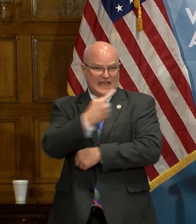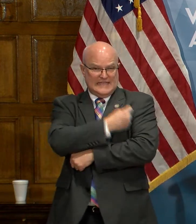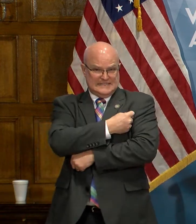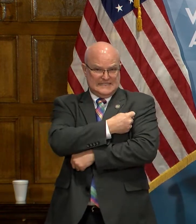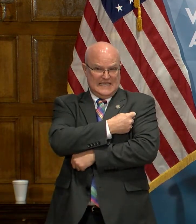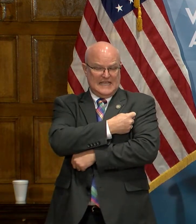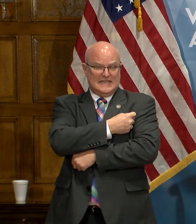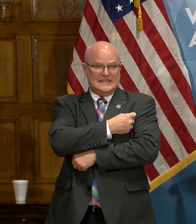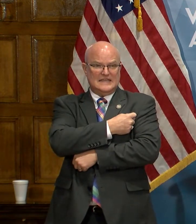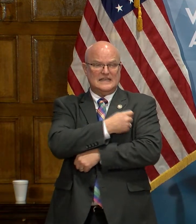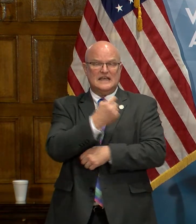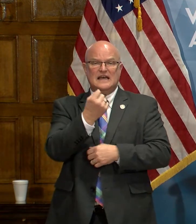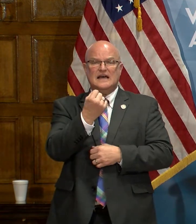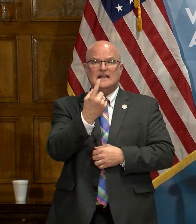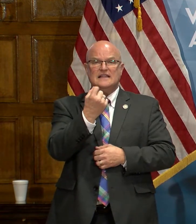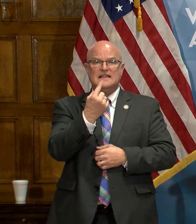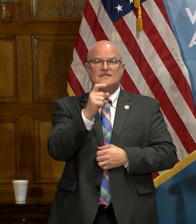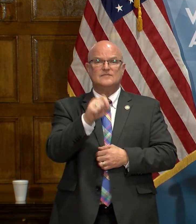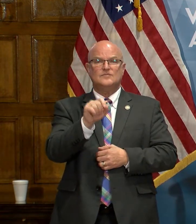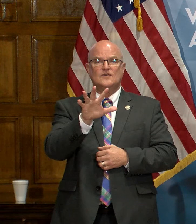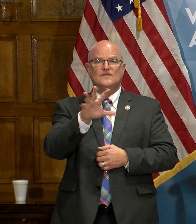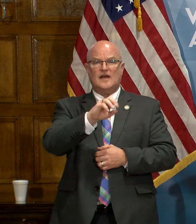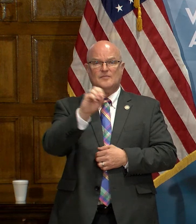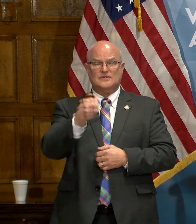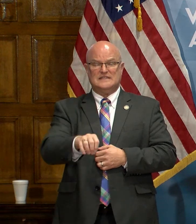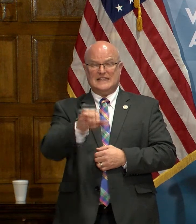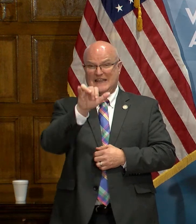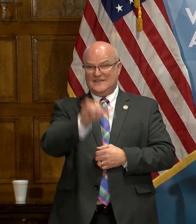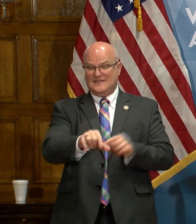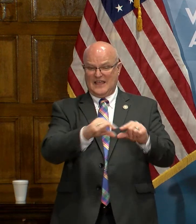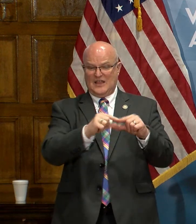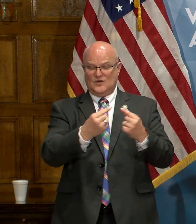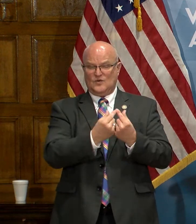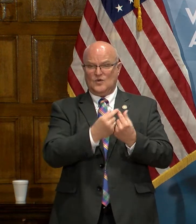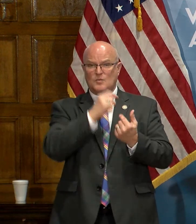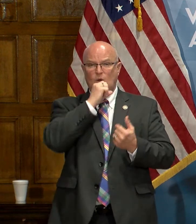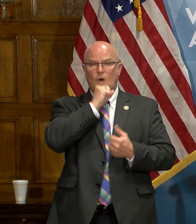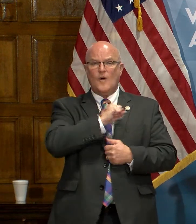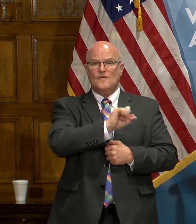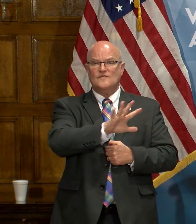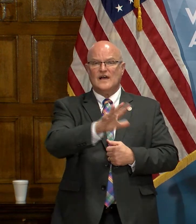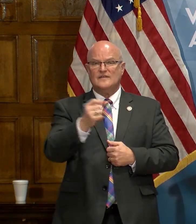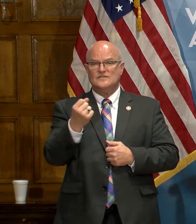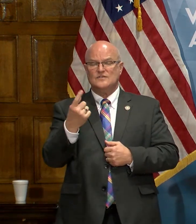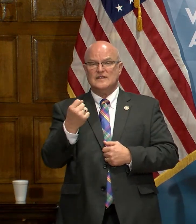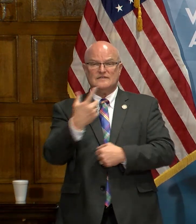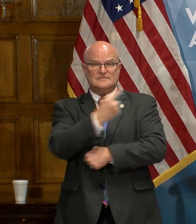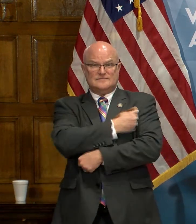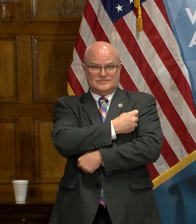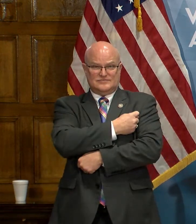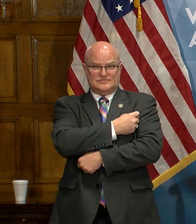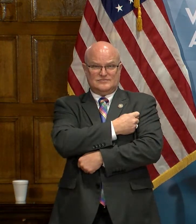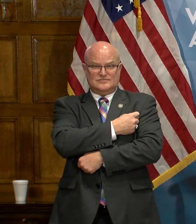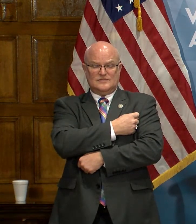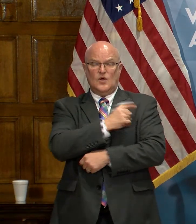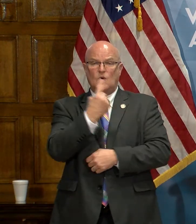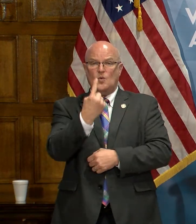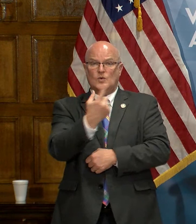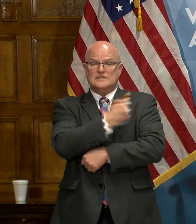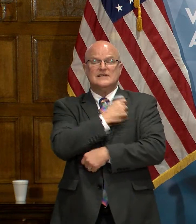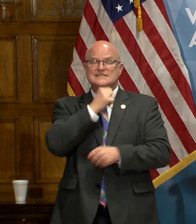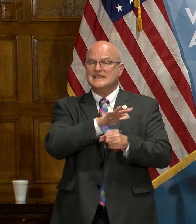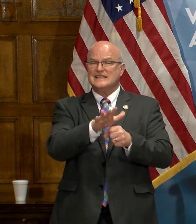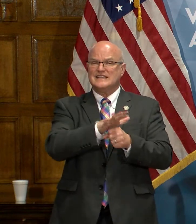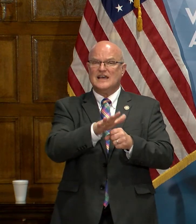vaccinated. Only 11.5% of that group have received full vaccination. We know that a single dose is not sufficient.